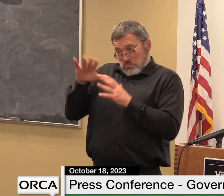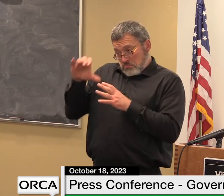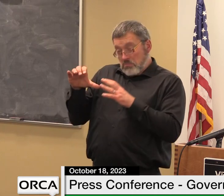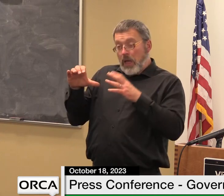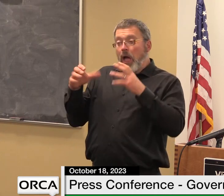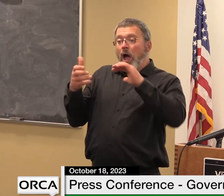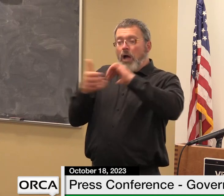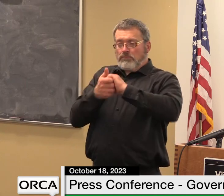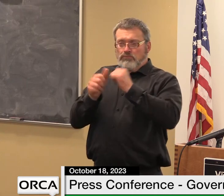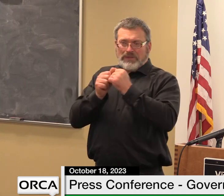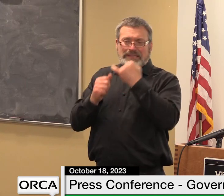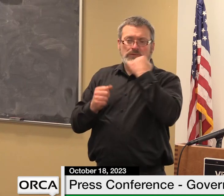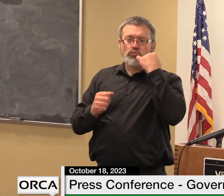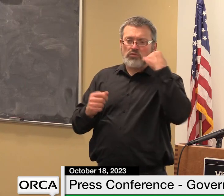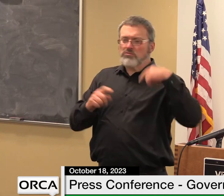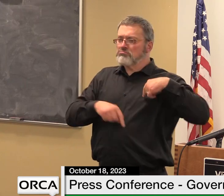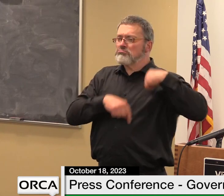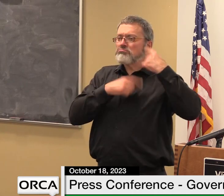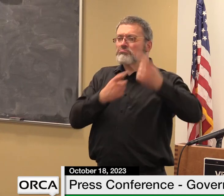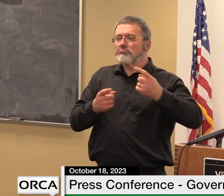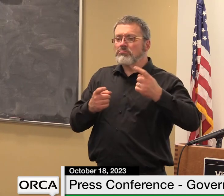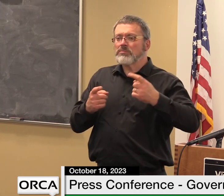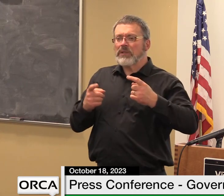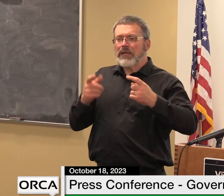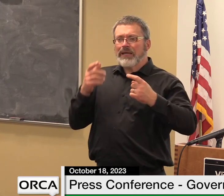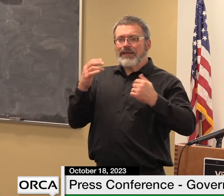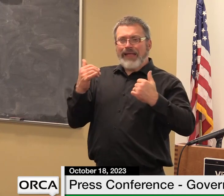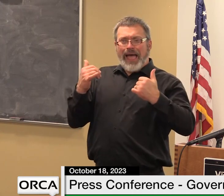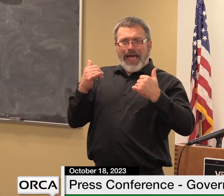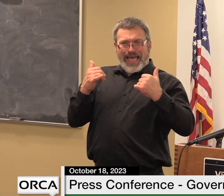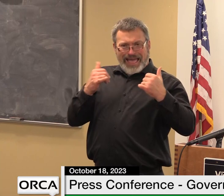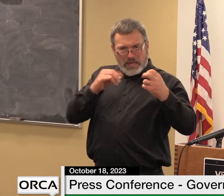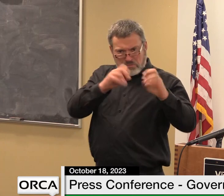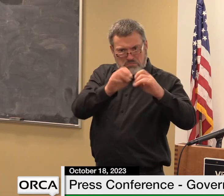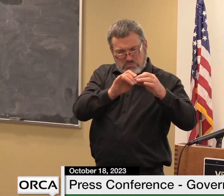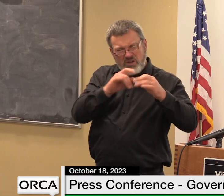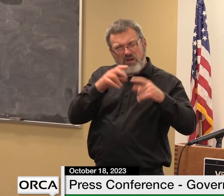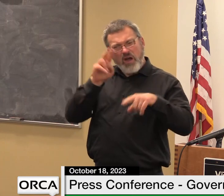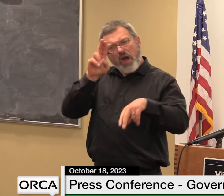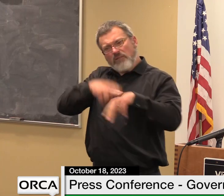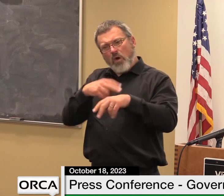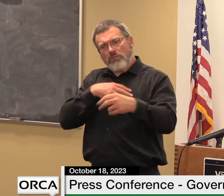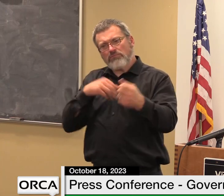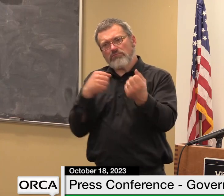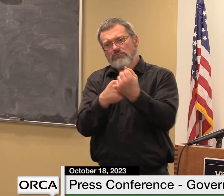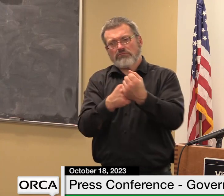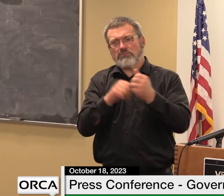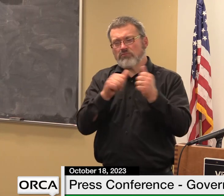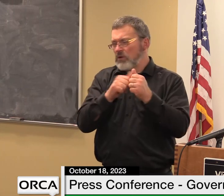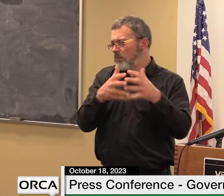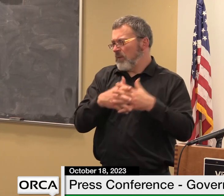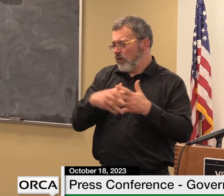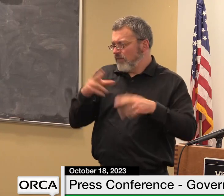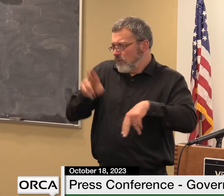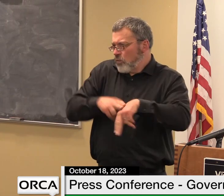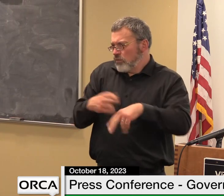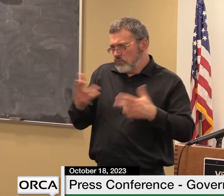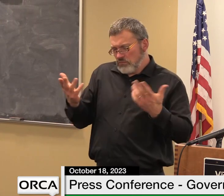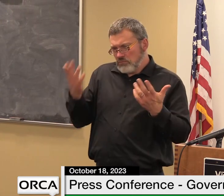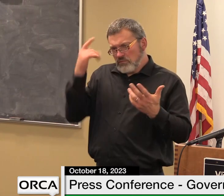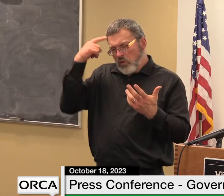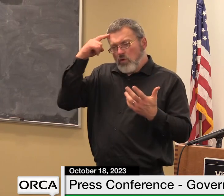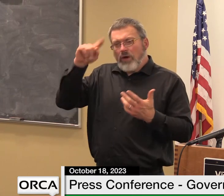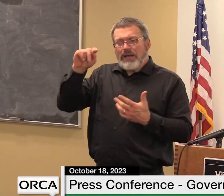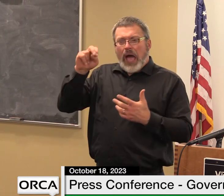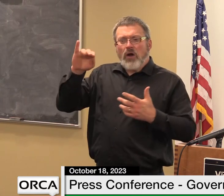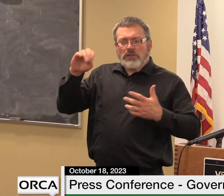against a terrorist organization. So we need to support them wholeheartedly and make sure that we're there for